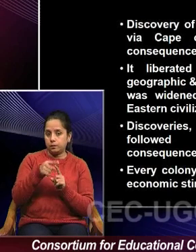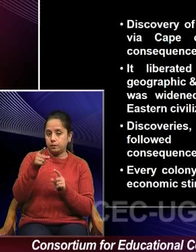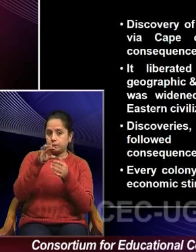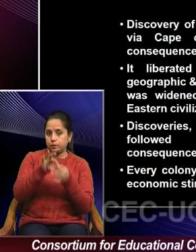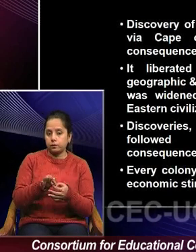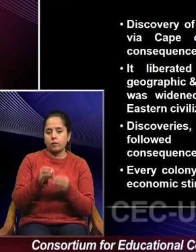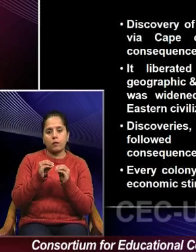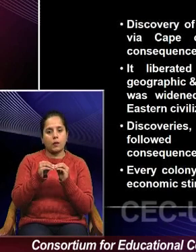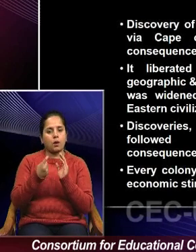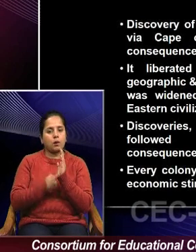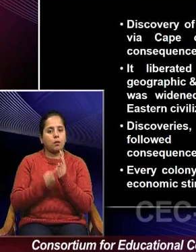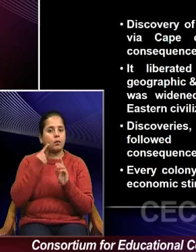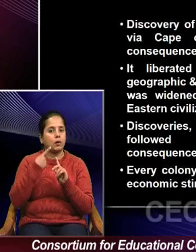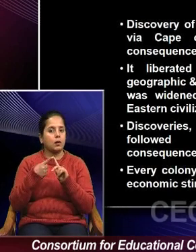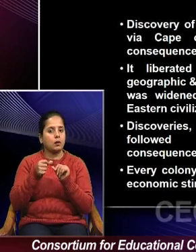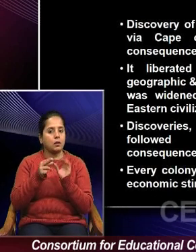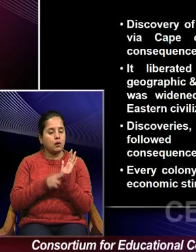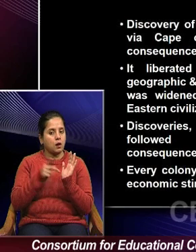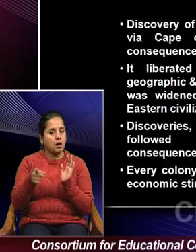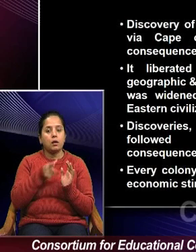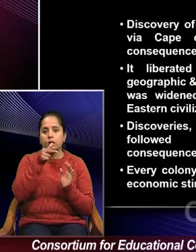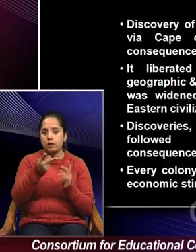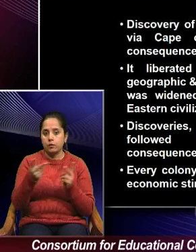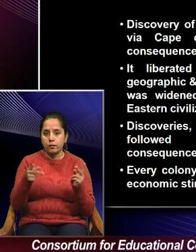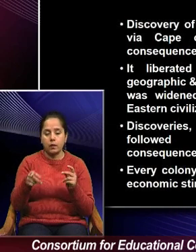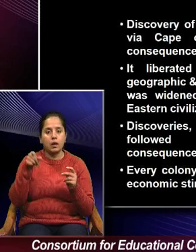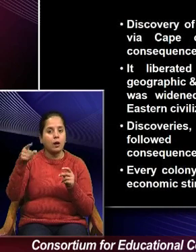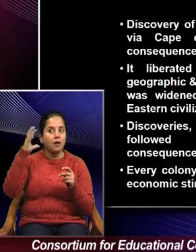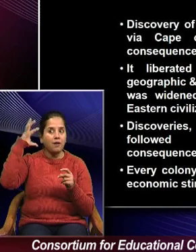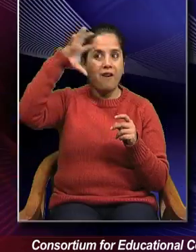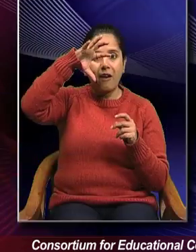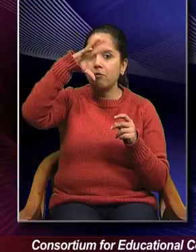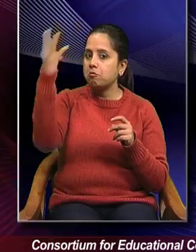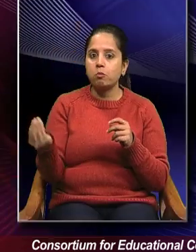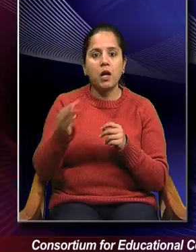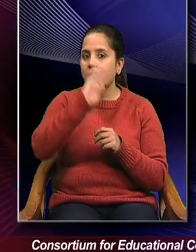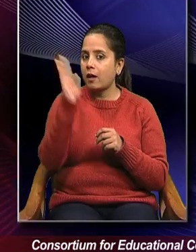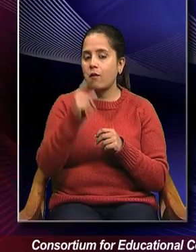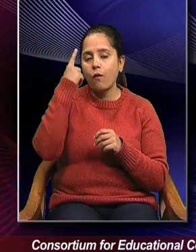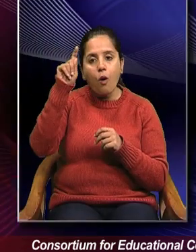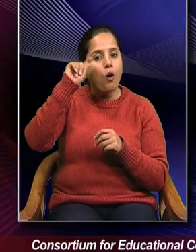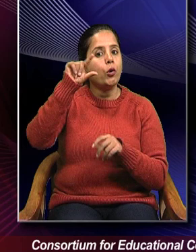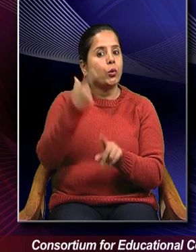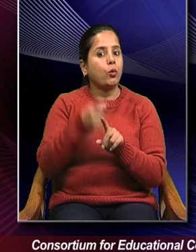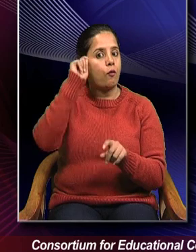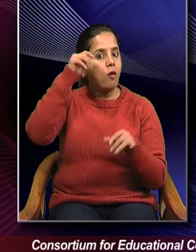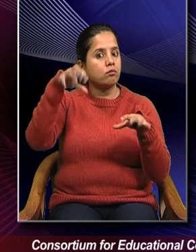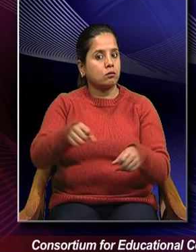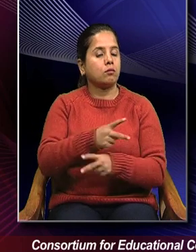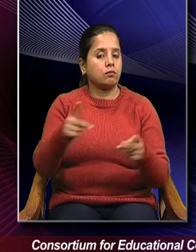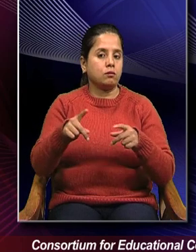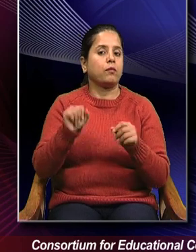to Britain, it is generally being said that the sun never set on the British Empire, and it was because of the